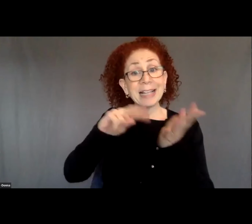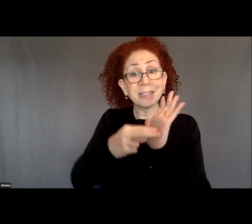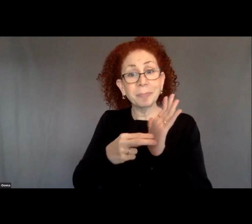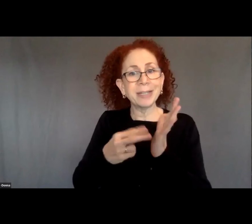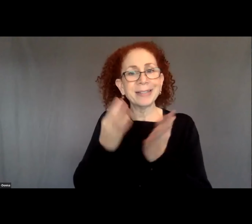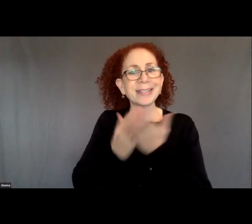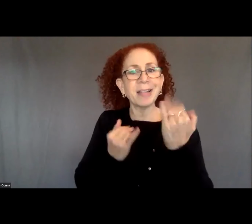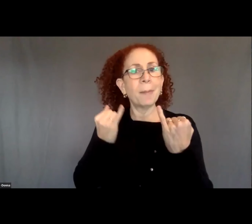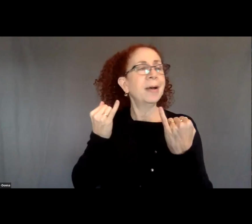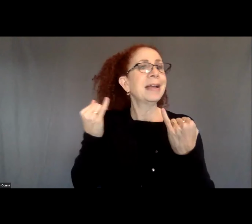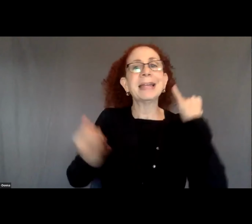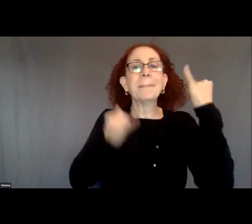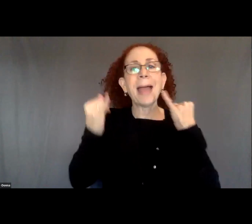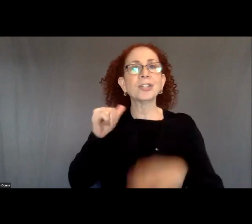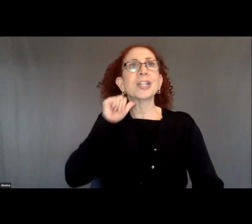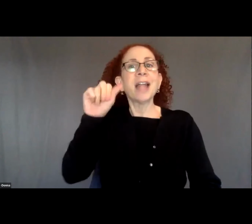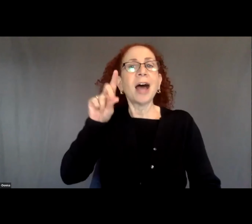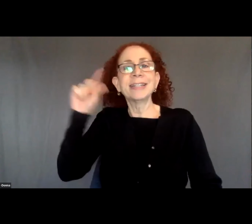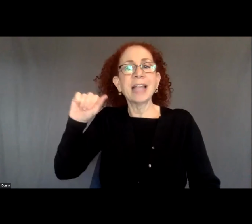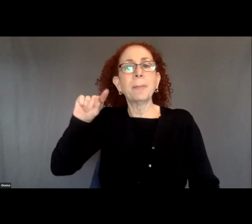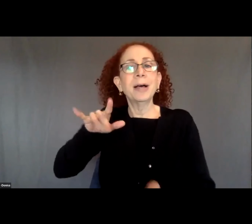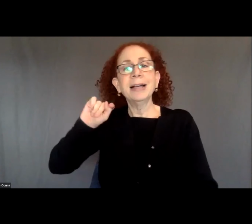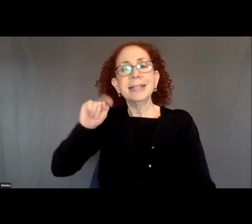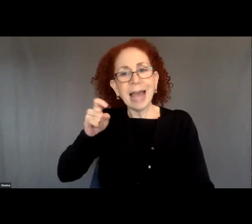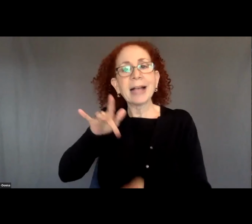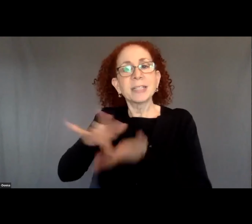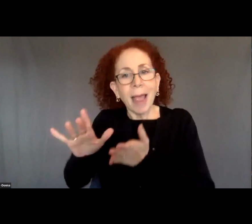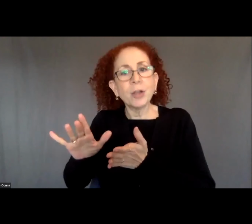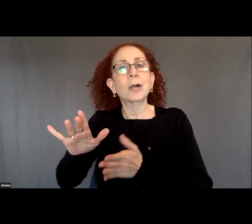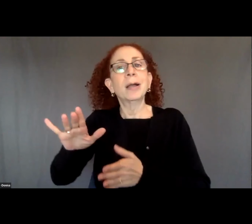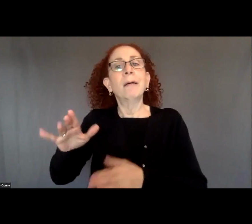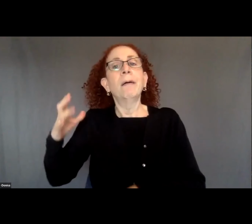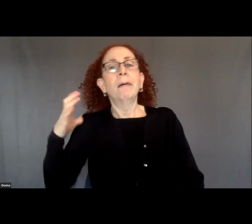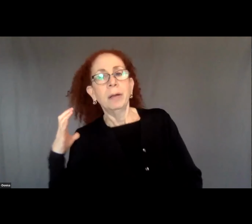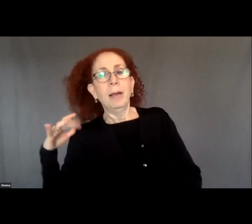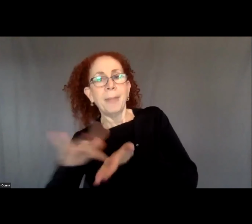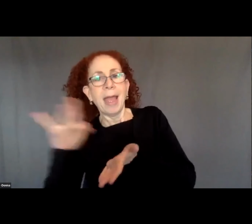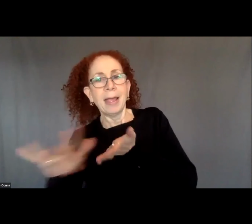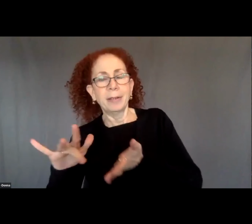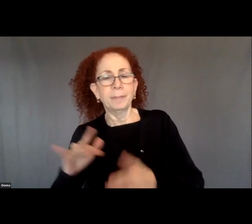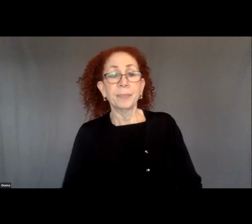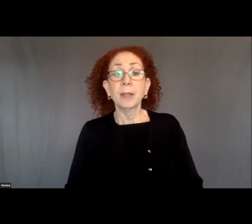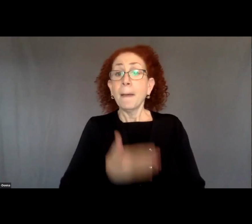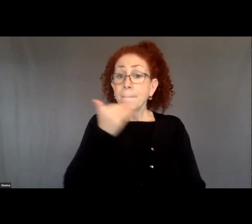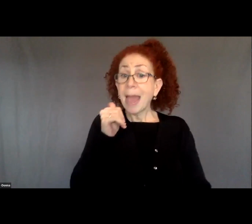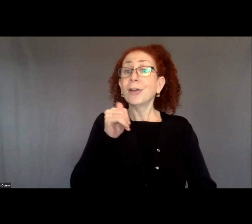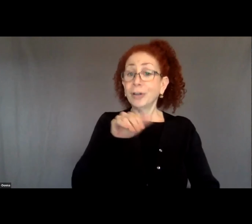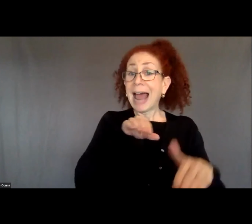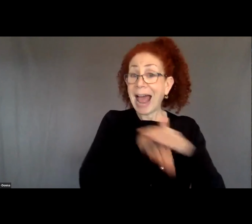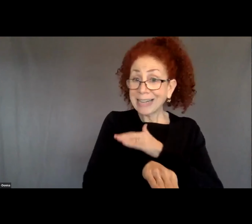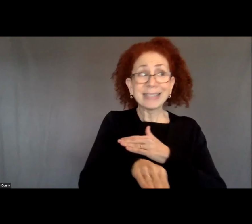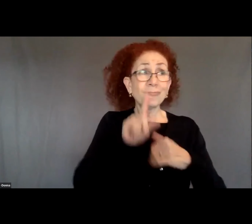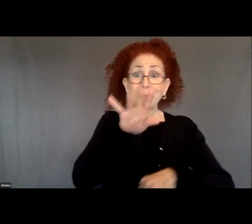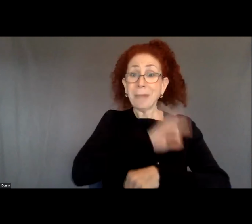imagined non-disabled taxpayer. Greater accessibility often benefits everyone, but panelists noted resistance